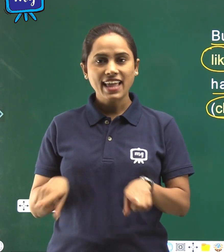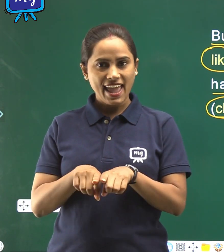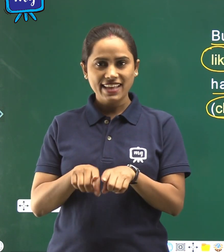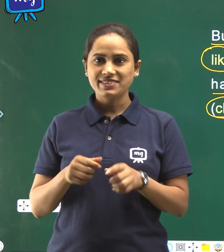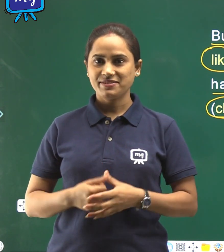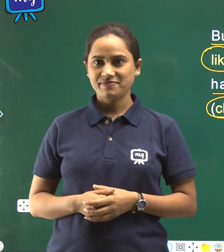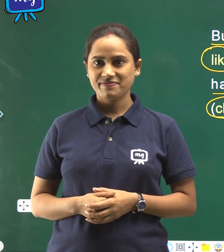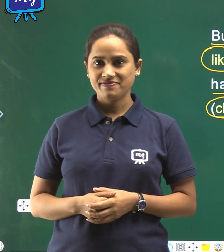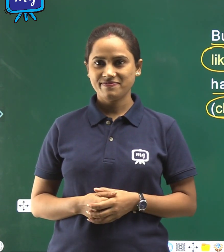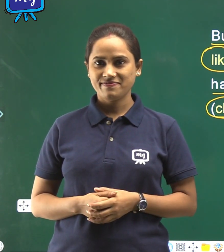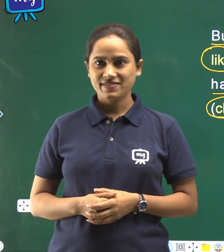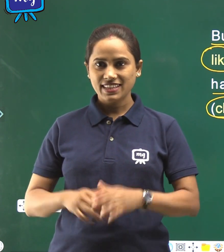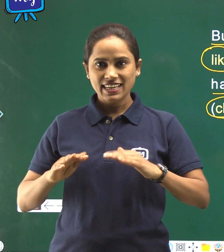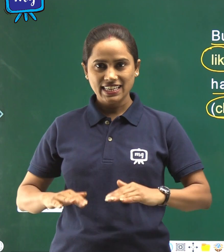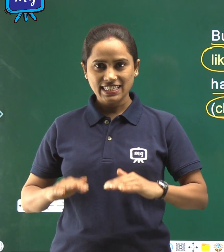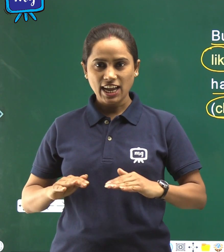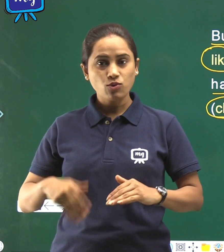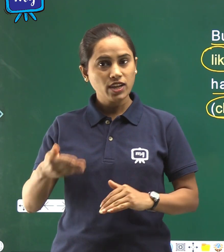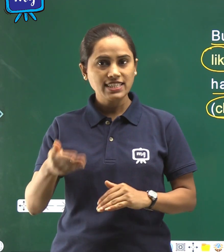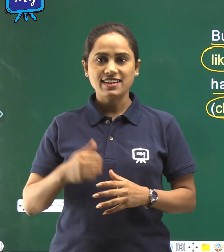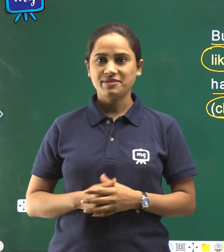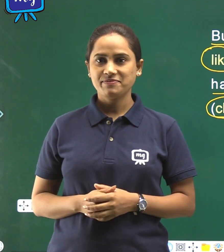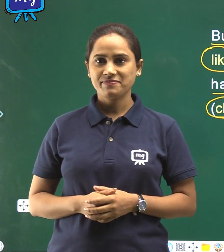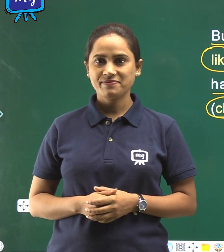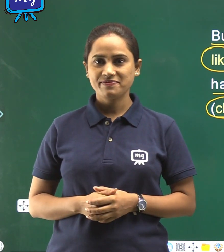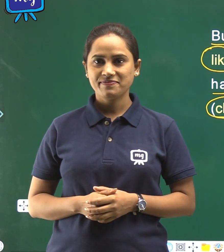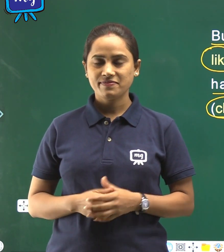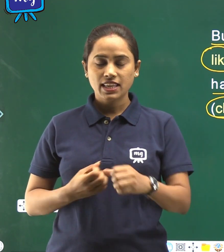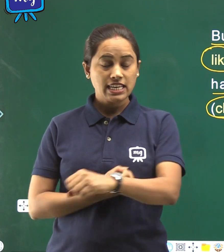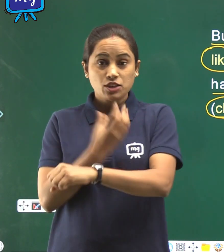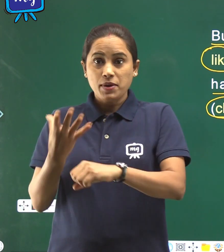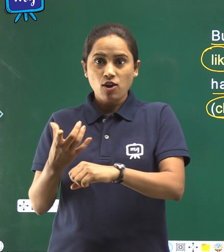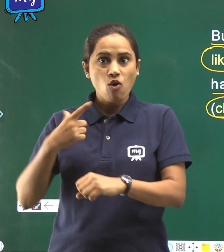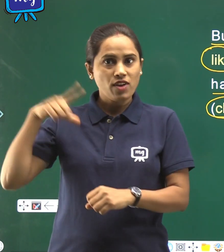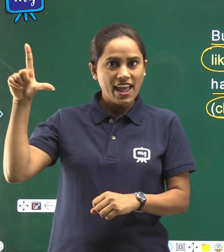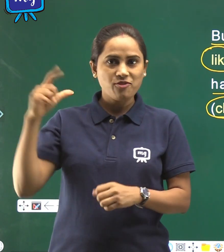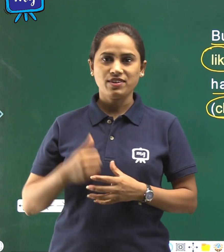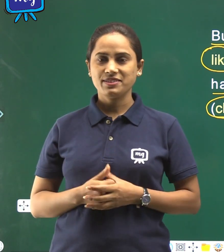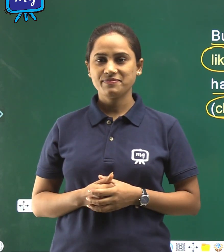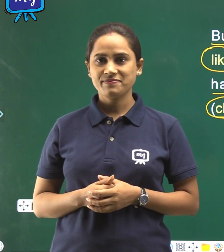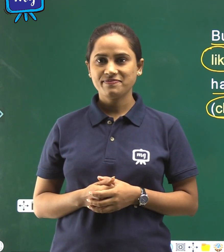as childhood is the spring of life.